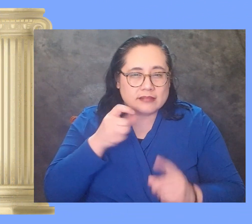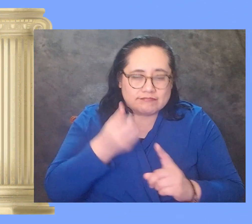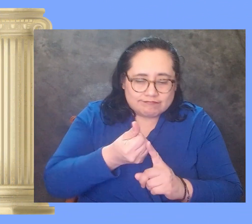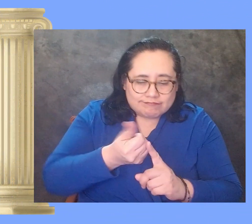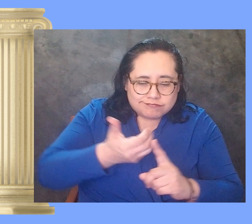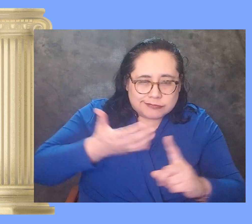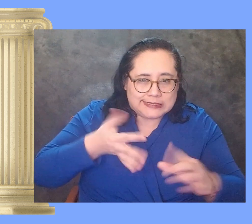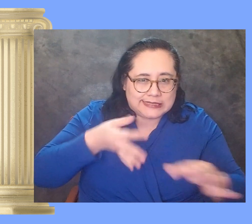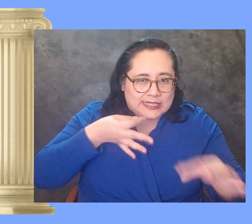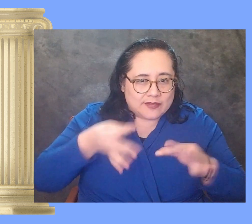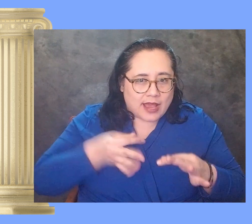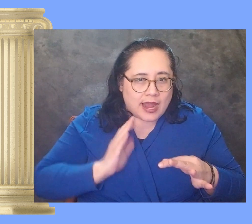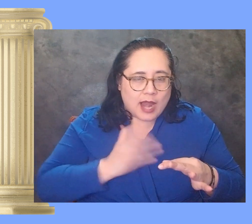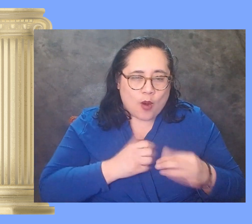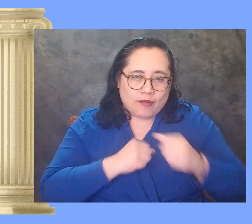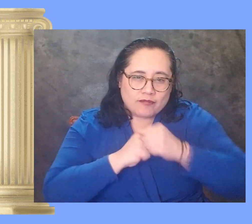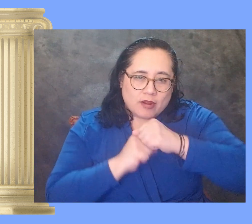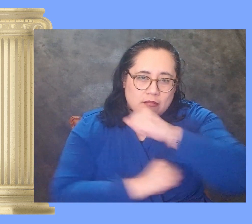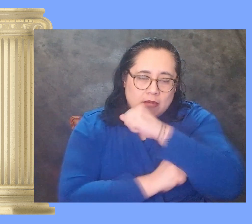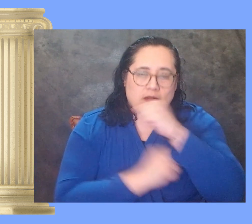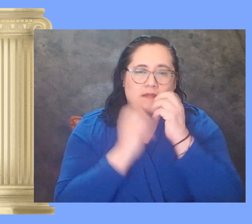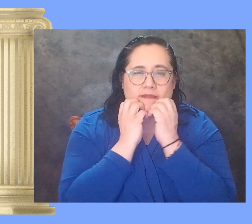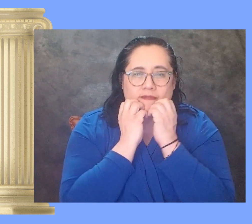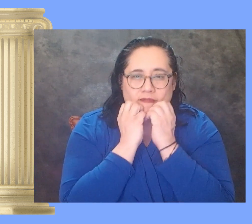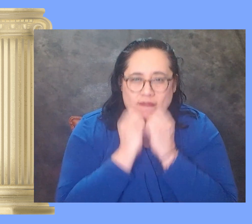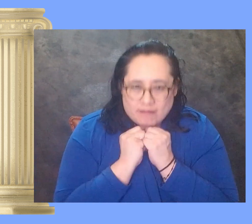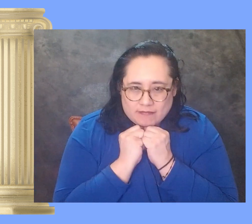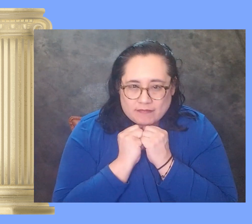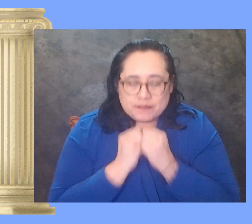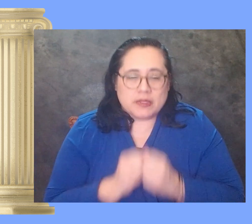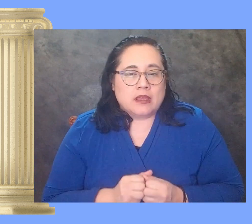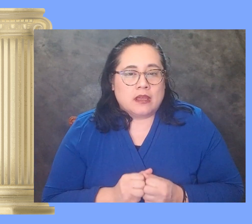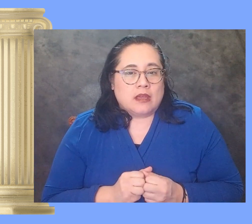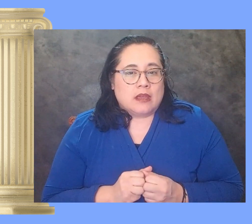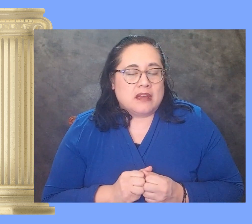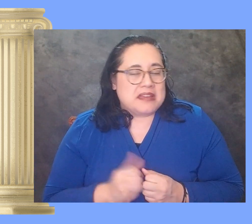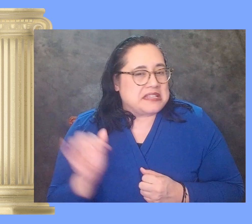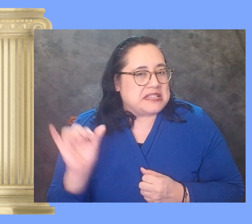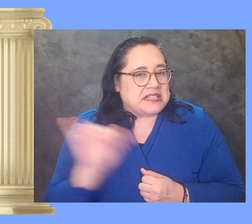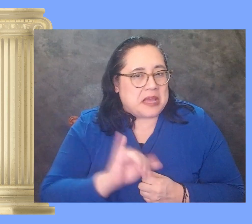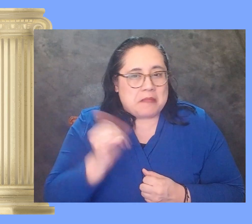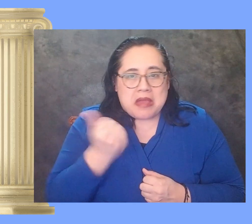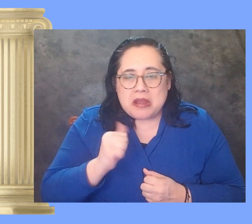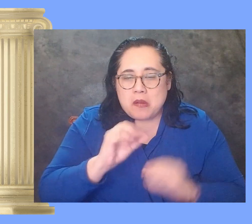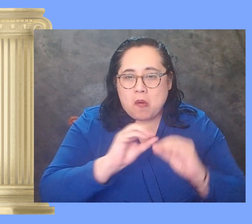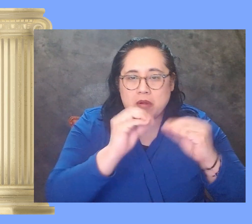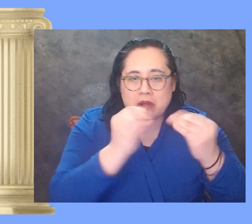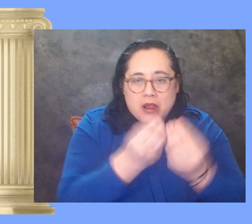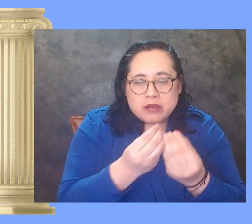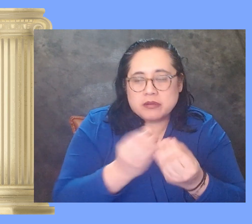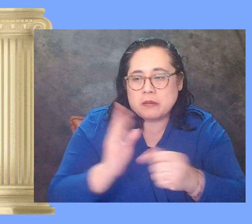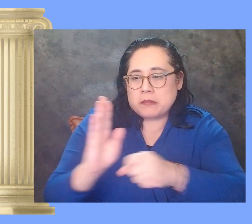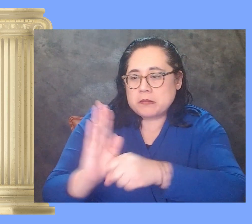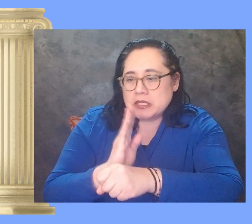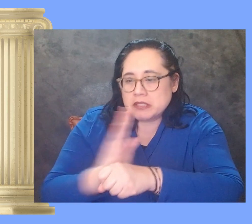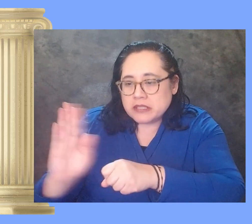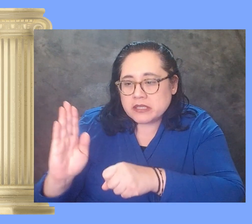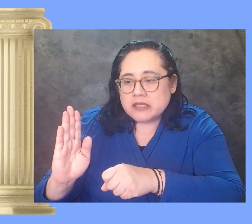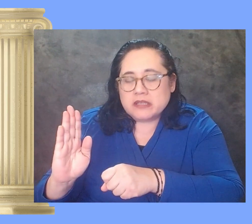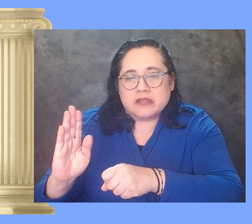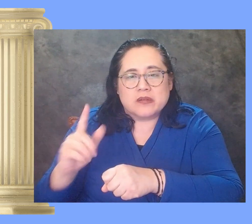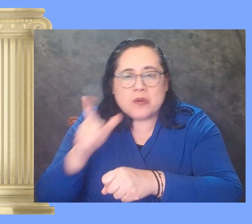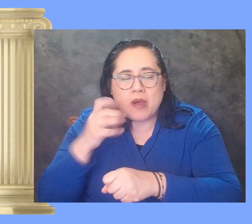We must define for ourselves our core or fundamental values, the same as any organization